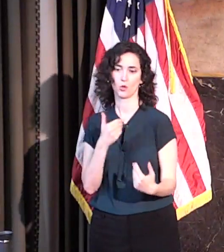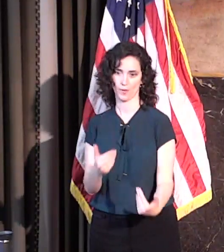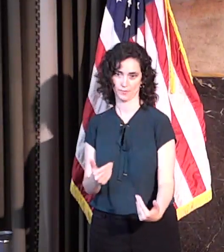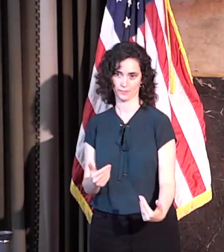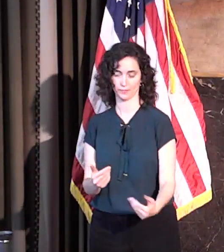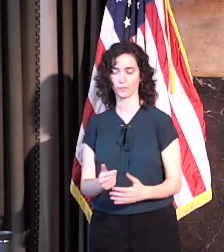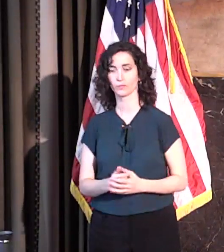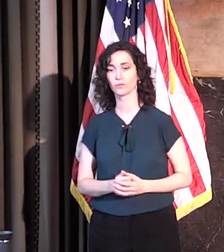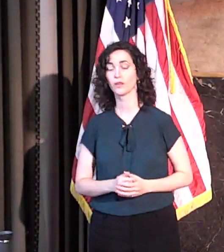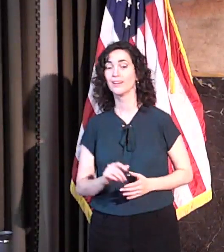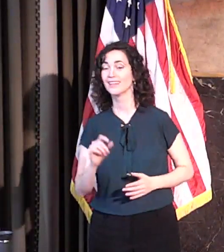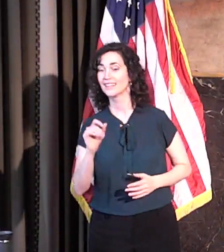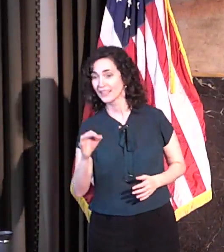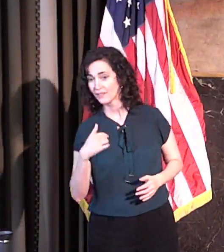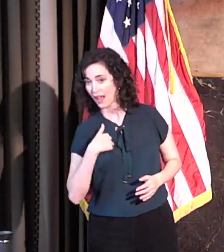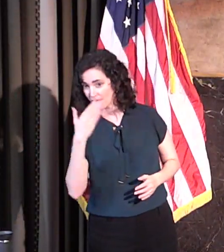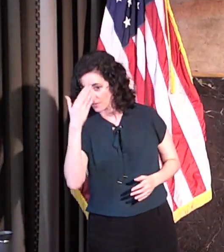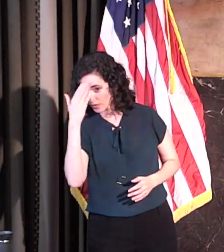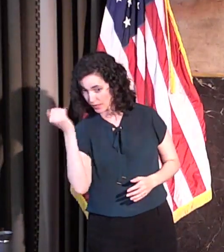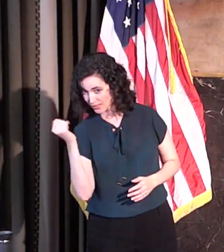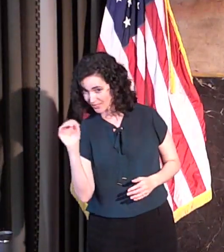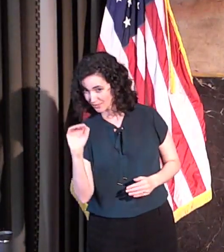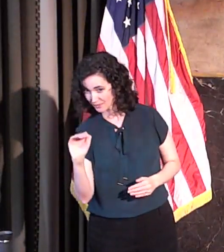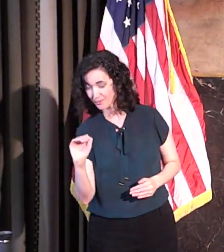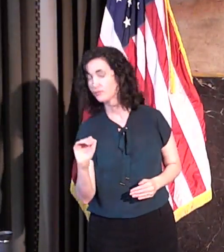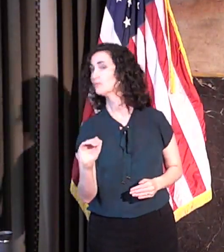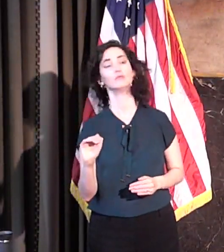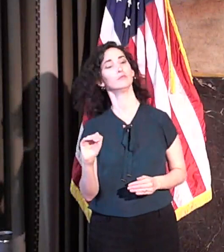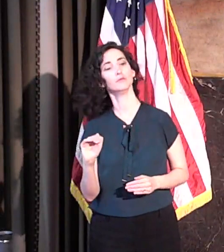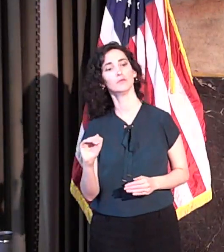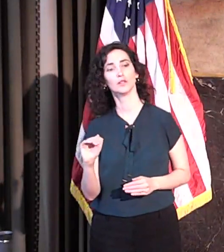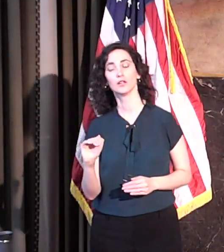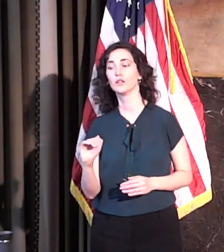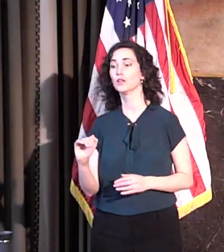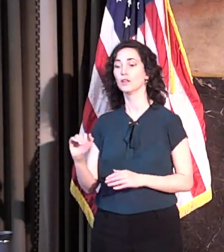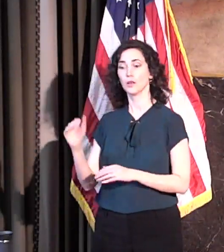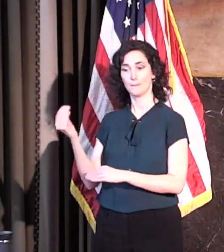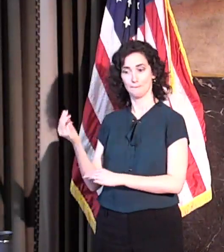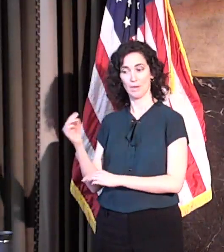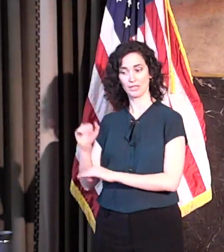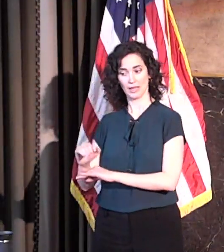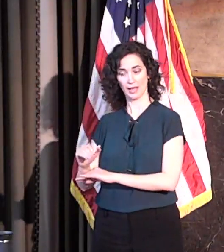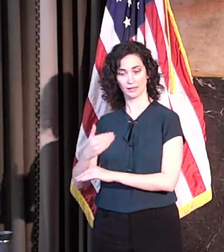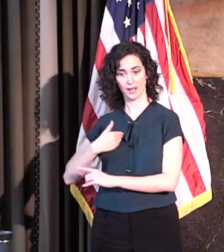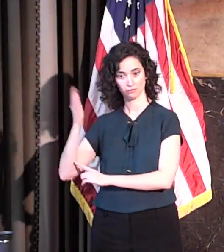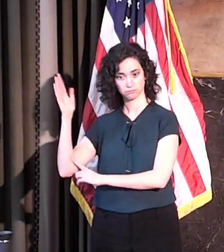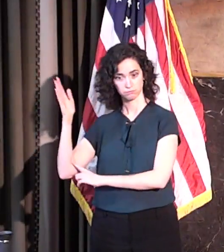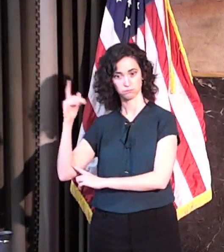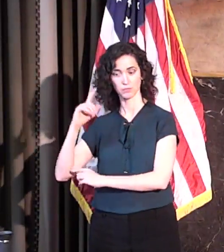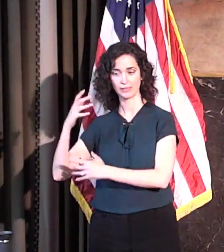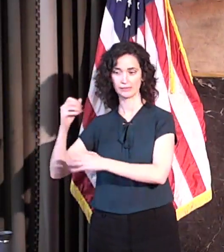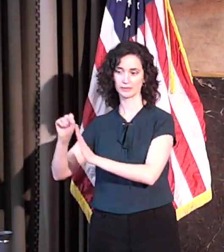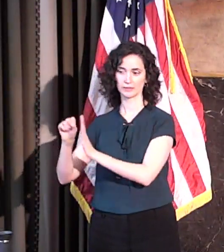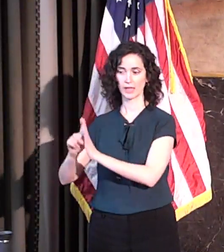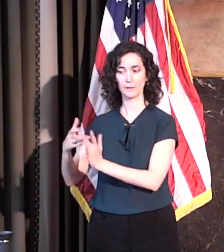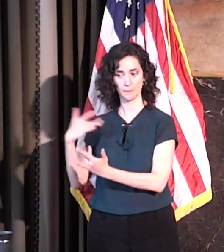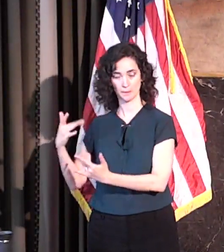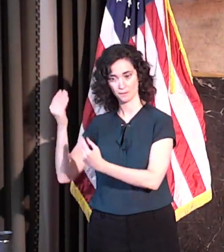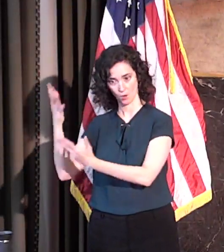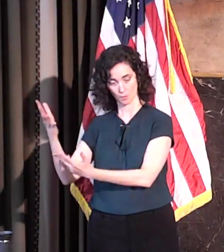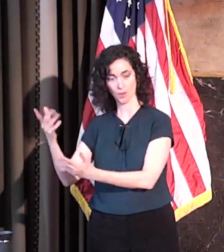In case I forget, in addition to the State of the State on Monday evening, our next press conference is scheduled for a